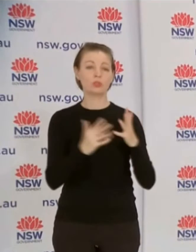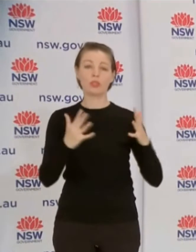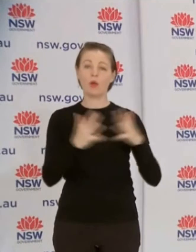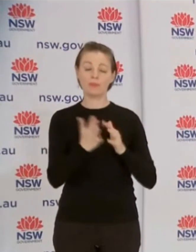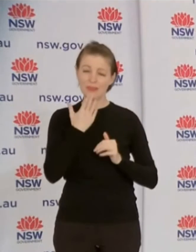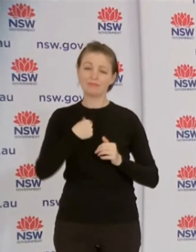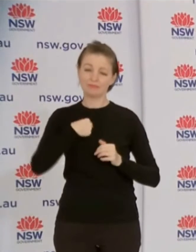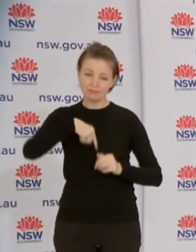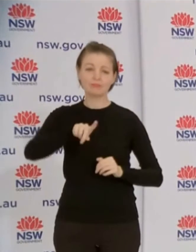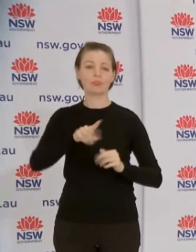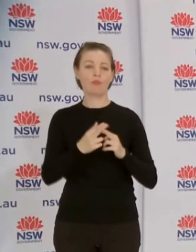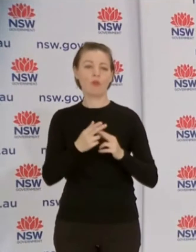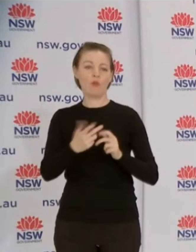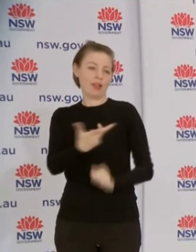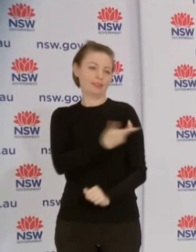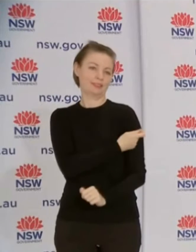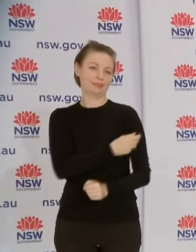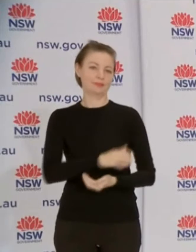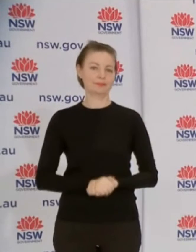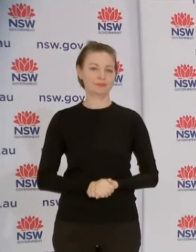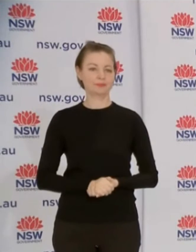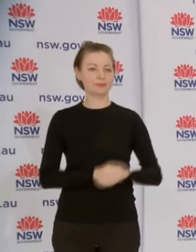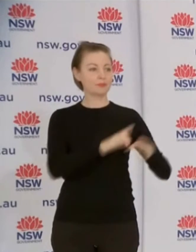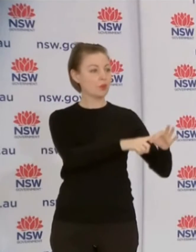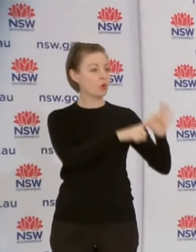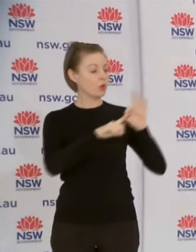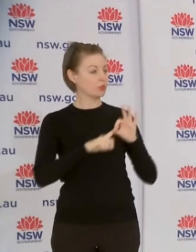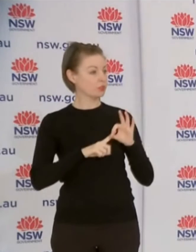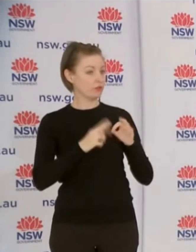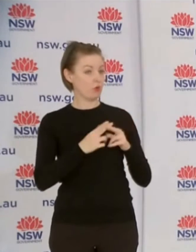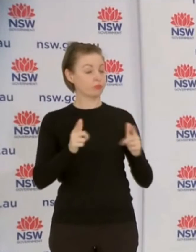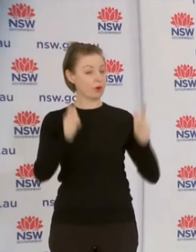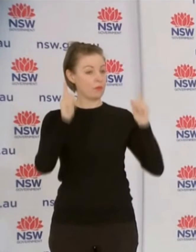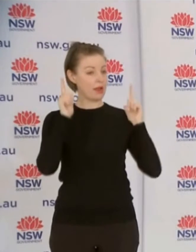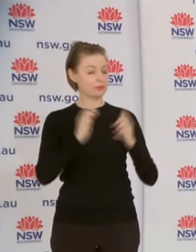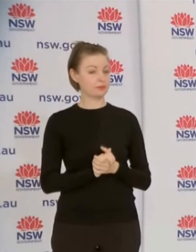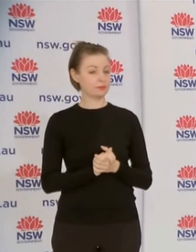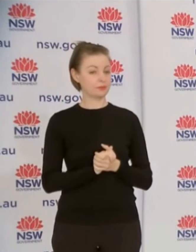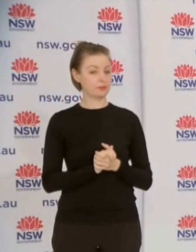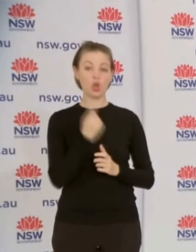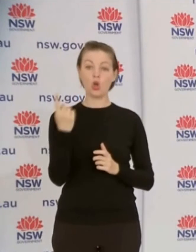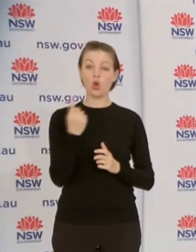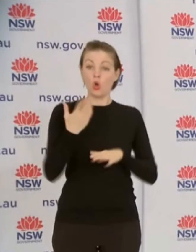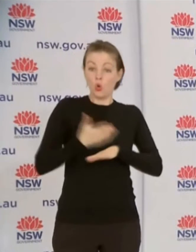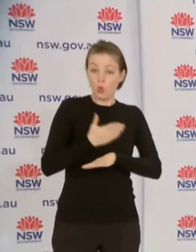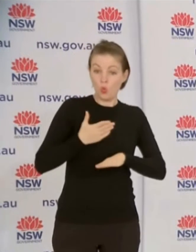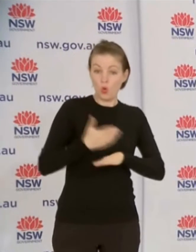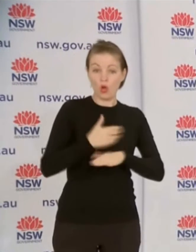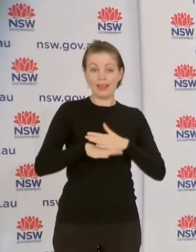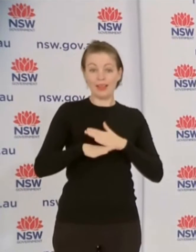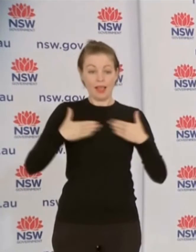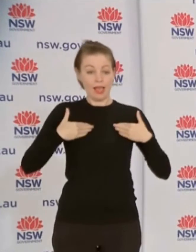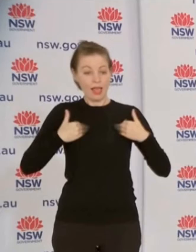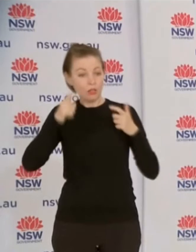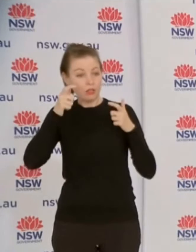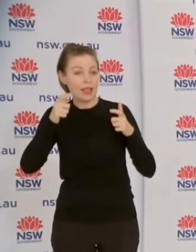What percentage of healthcare workers and quarantine workers have now been vaccinated? Because you're talking about the months ahead, what it will look